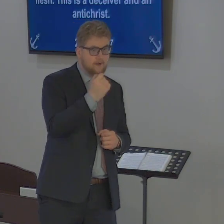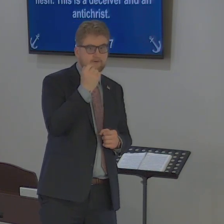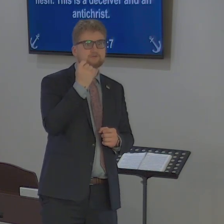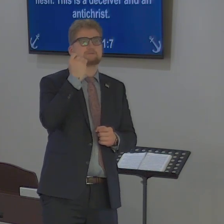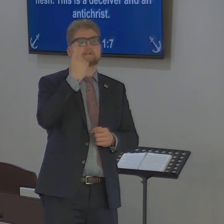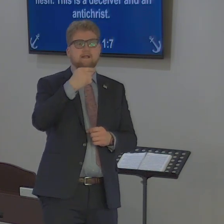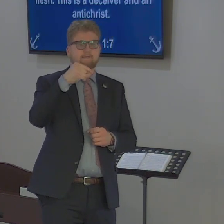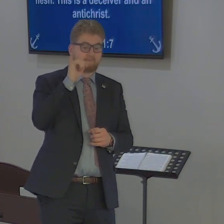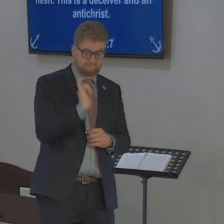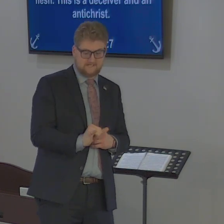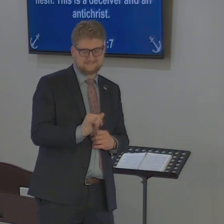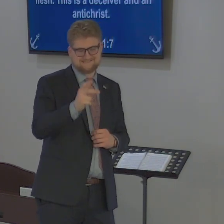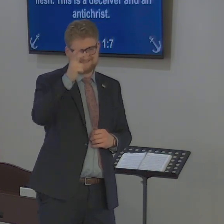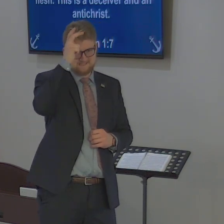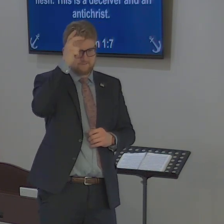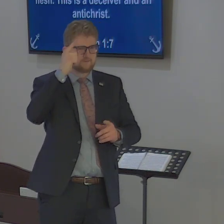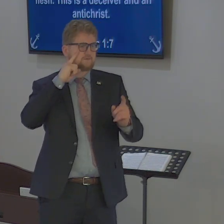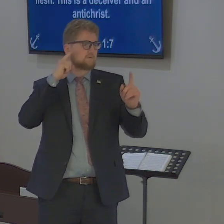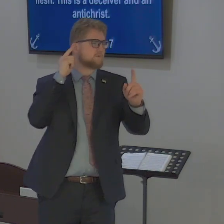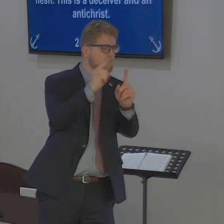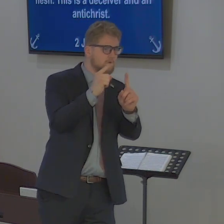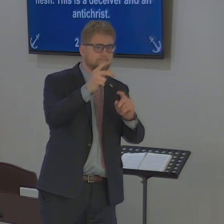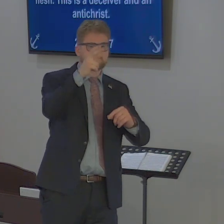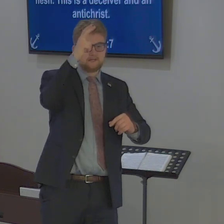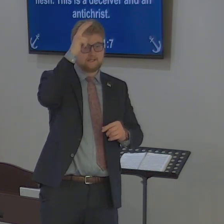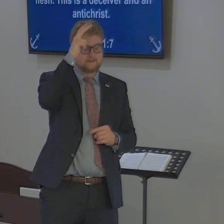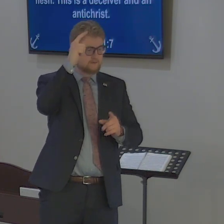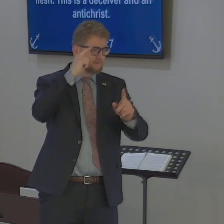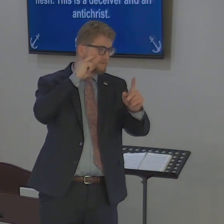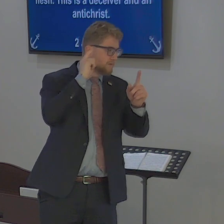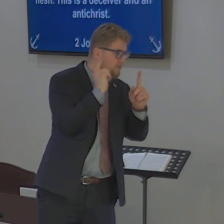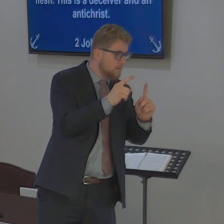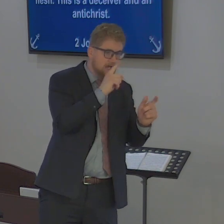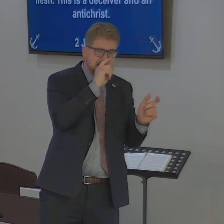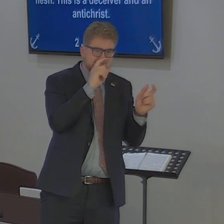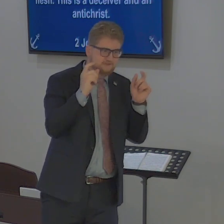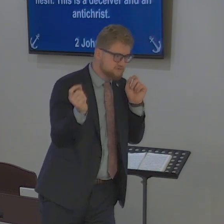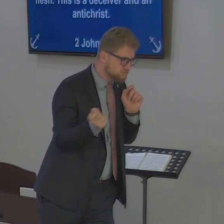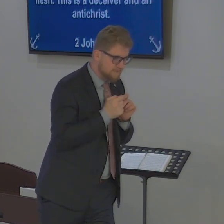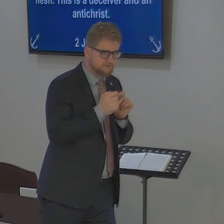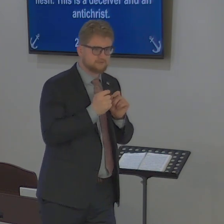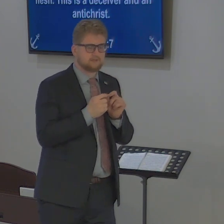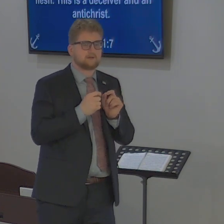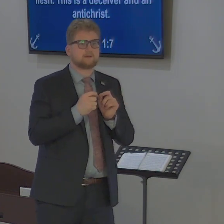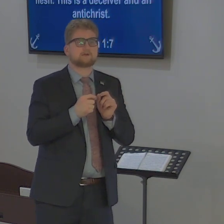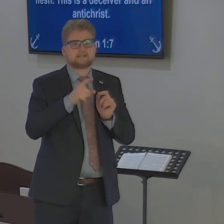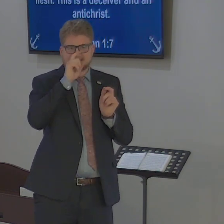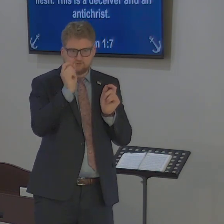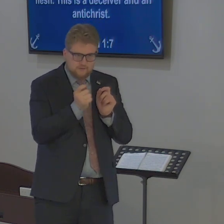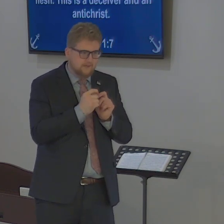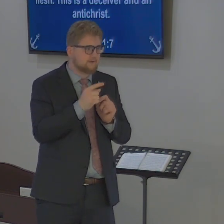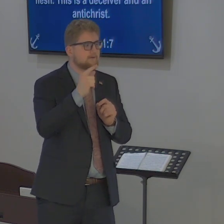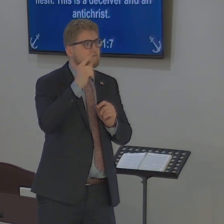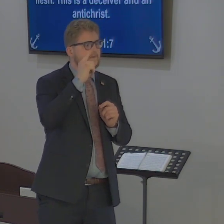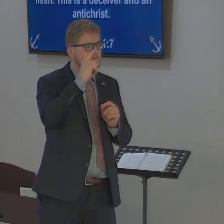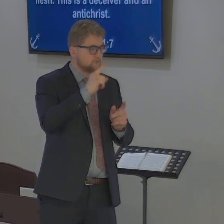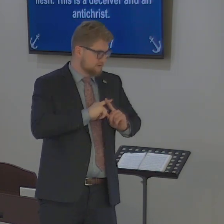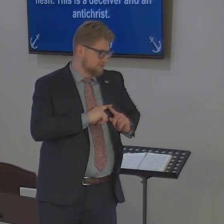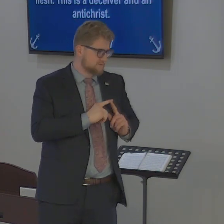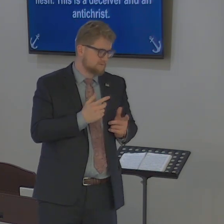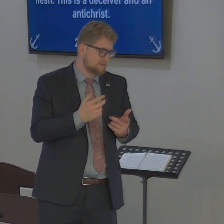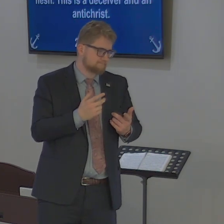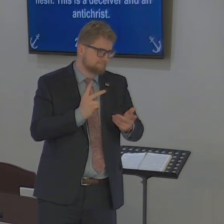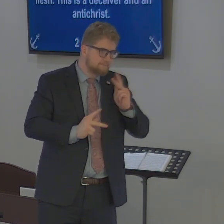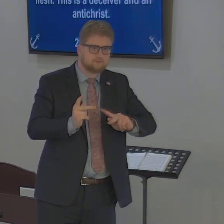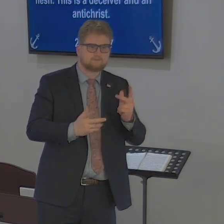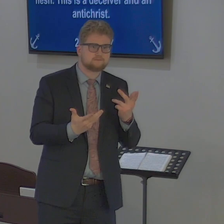that is the devil's goal. The devil's goal is deception, to deceive believers. You say, why is that? The